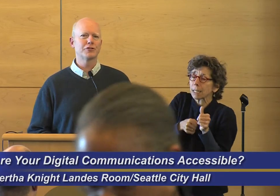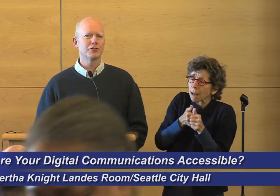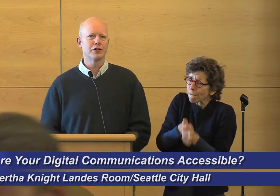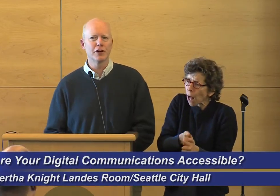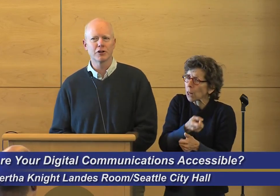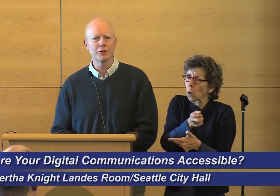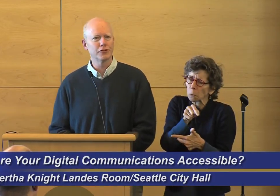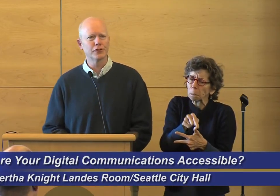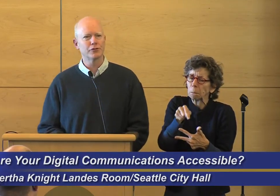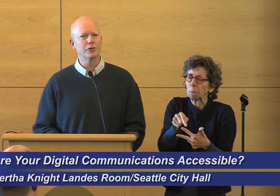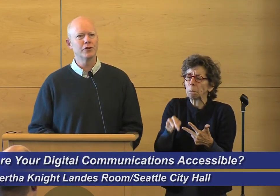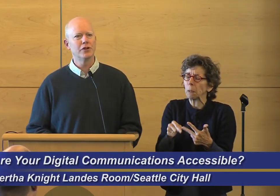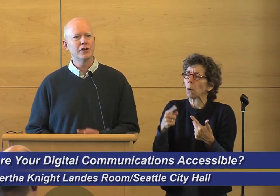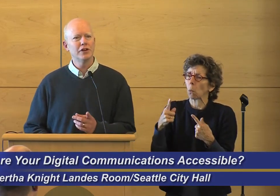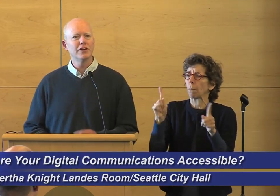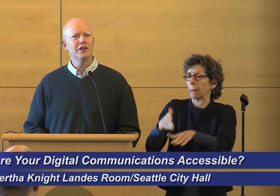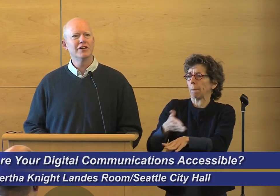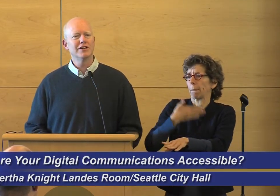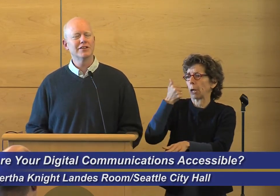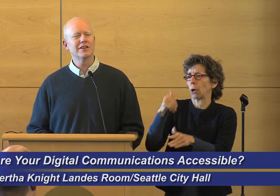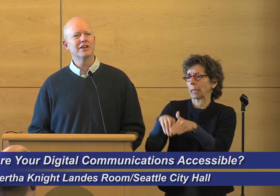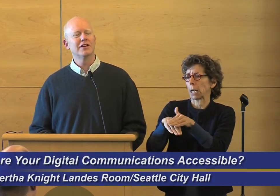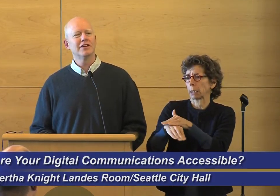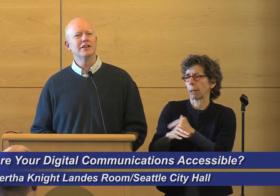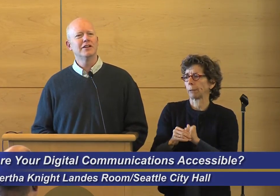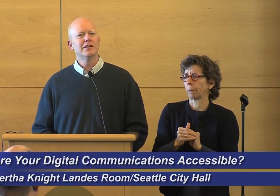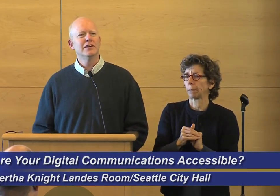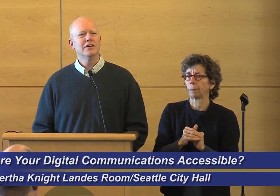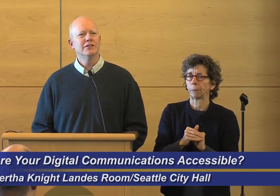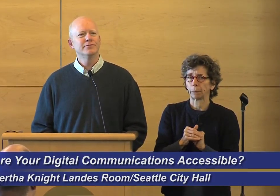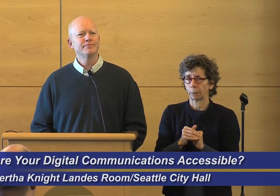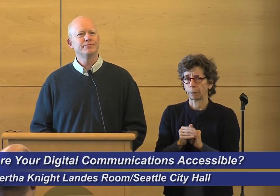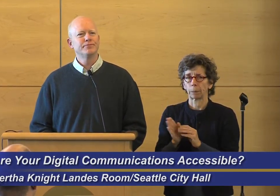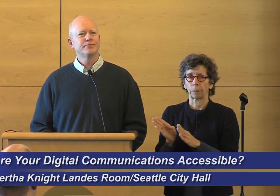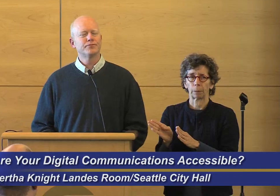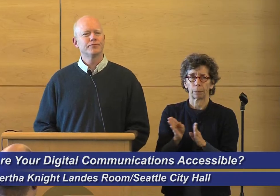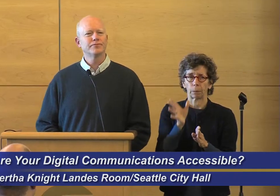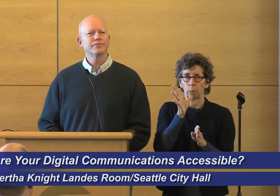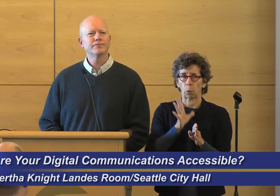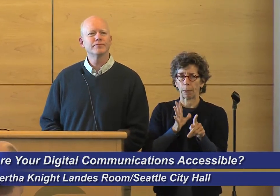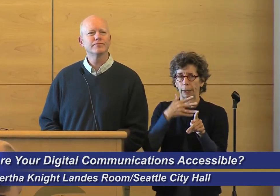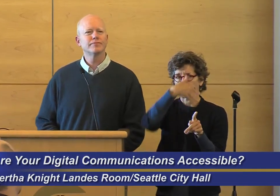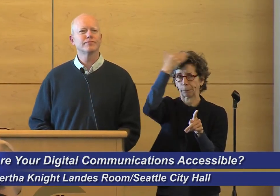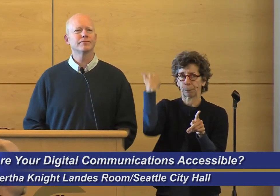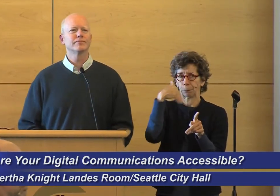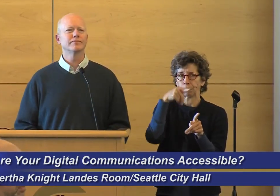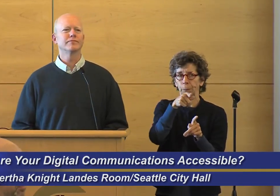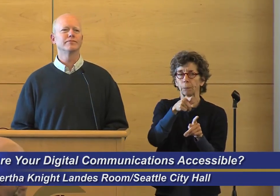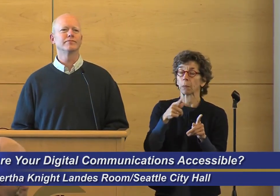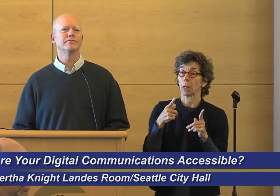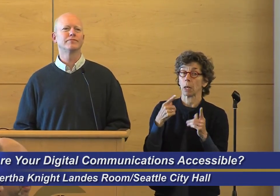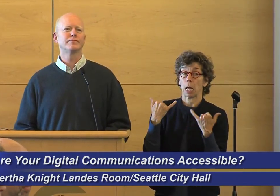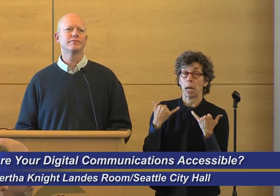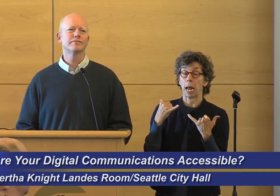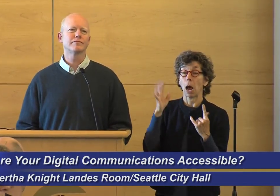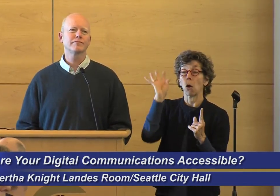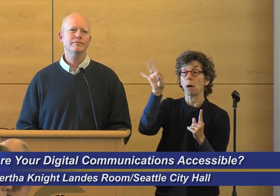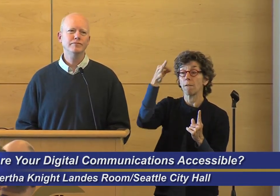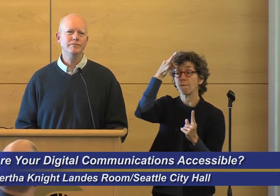to, make people aware of this need, that as you're creating documents, you really have to be